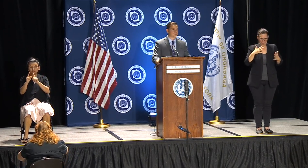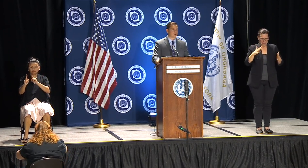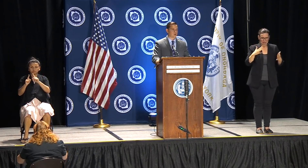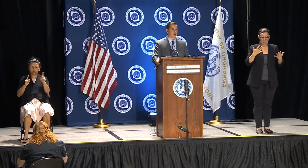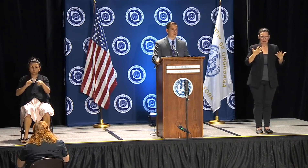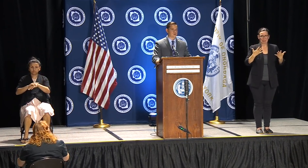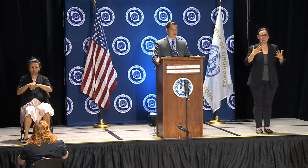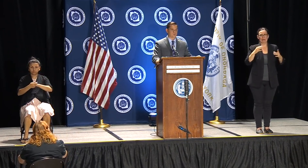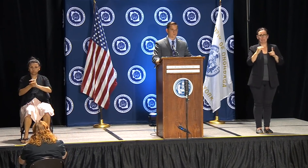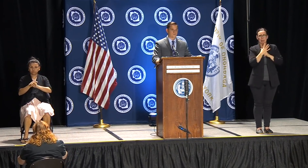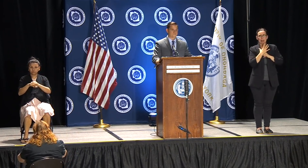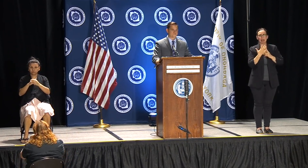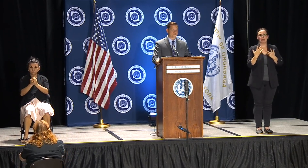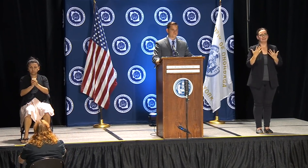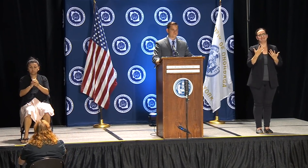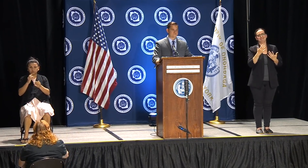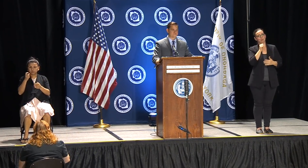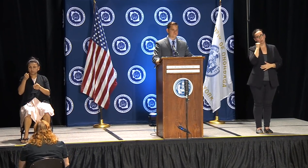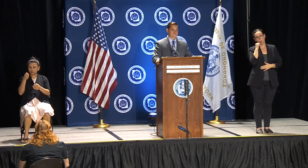Other questions?